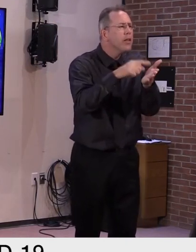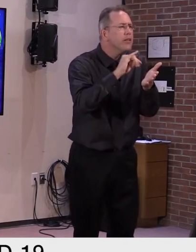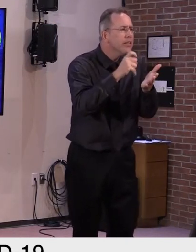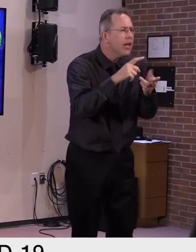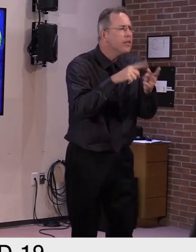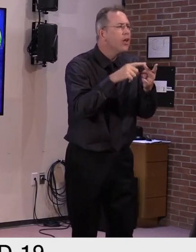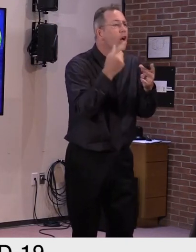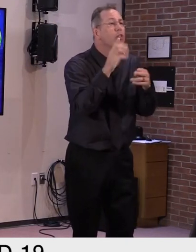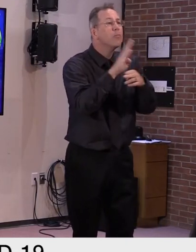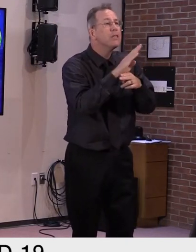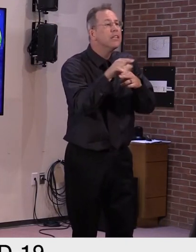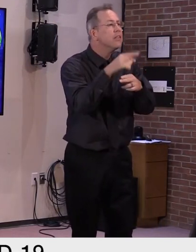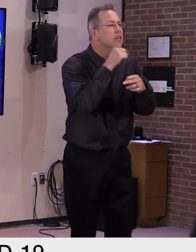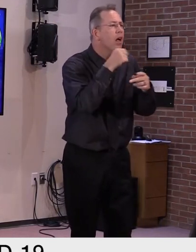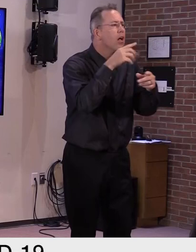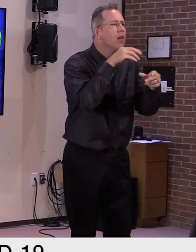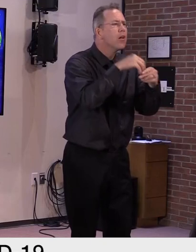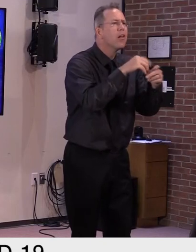to ACCD.